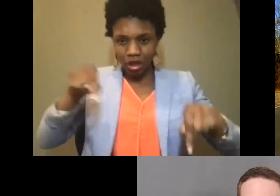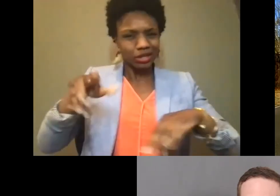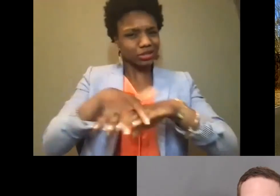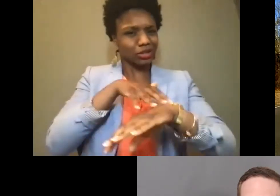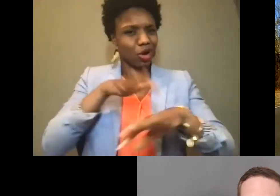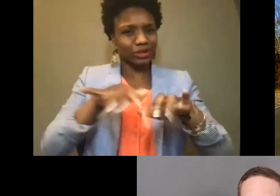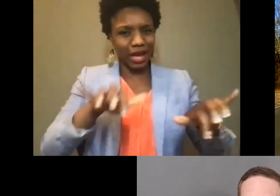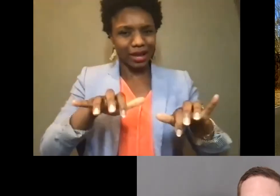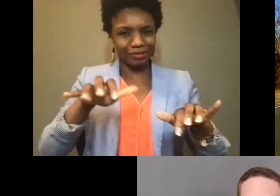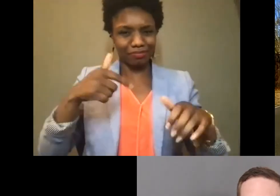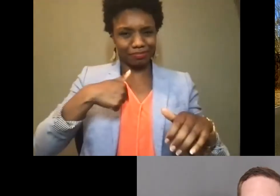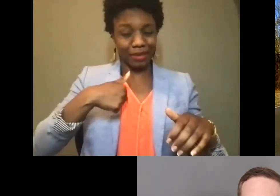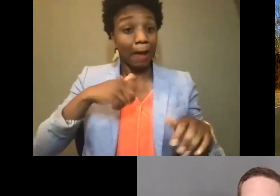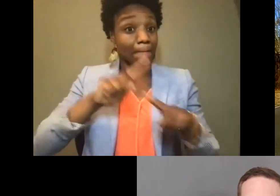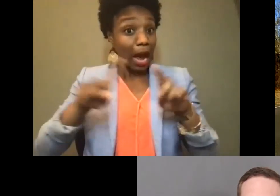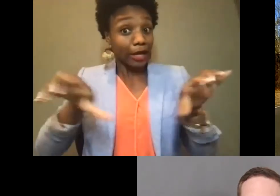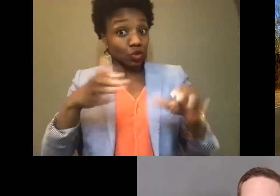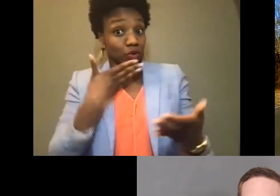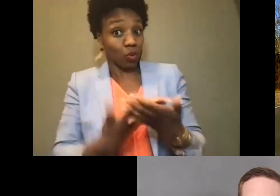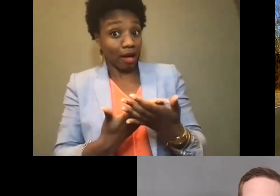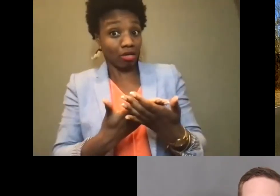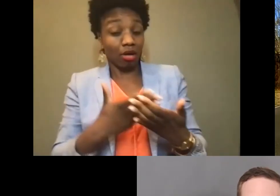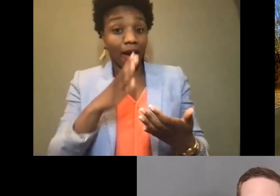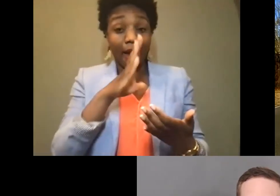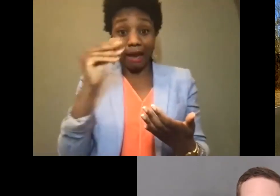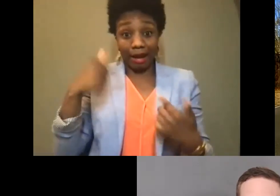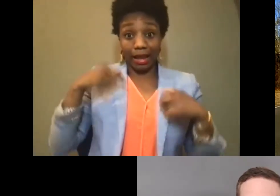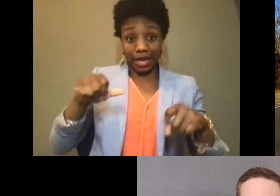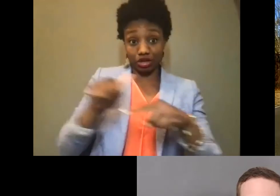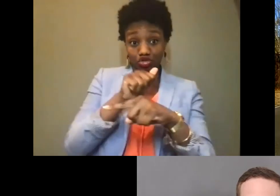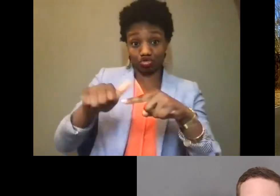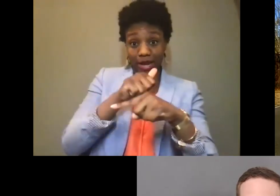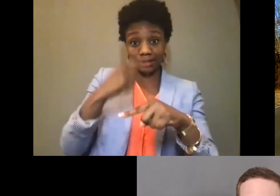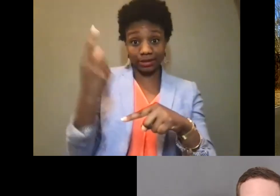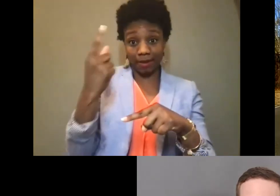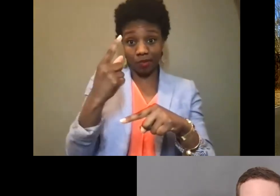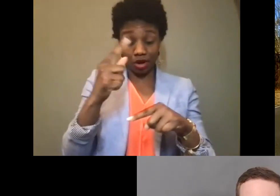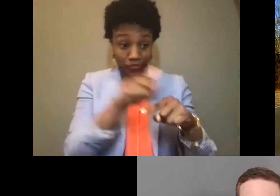I do it well, and I can definitely train somebody or turn it over to somebody.